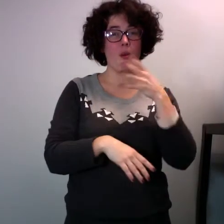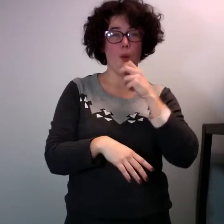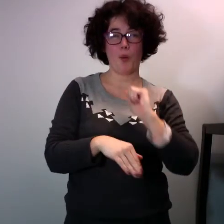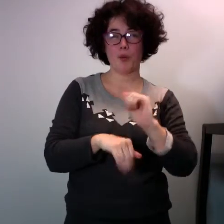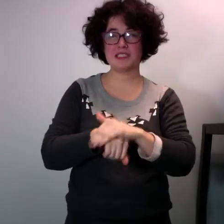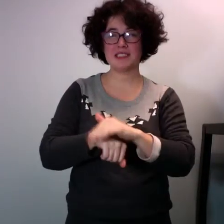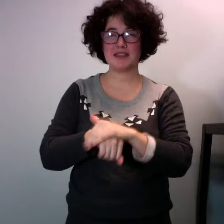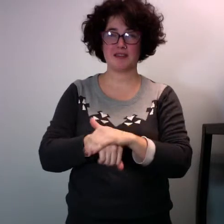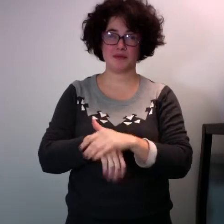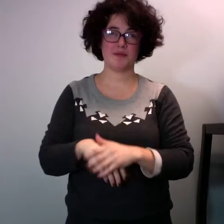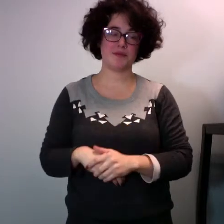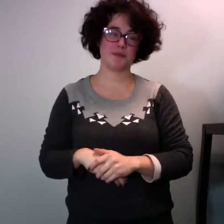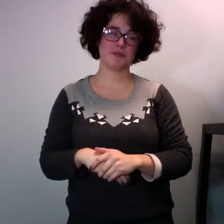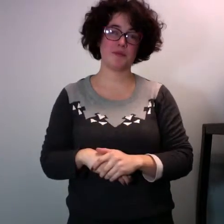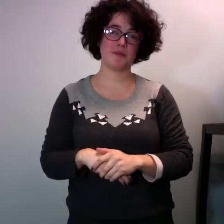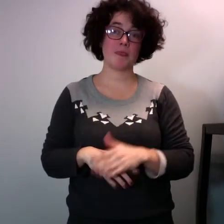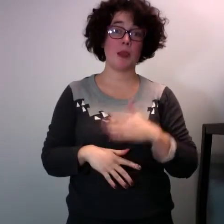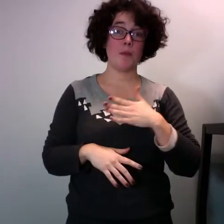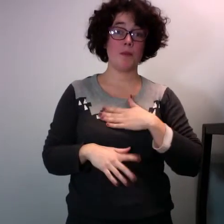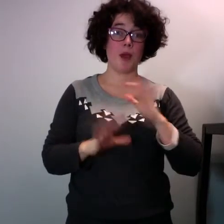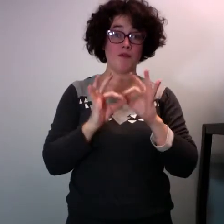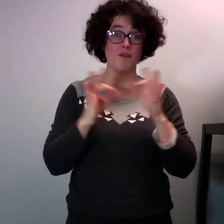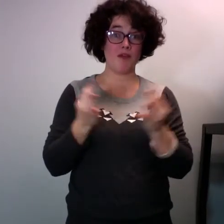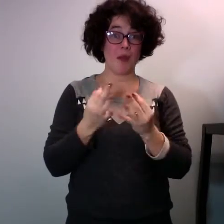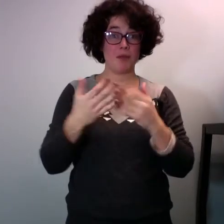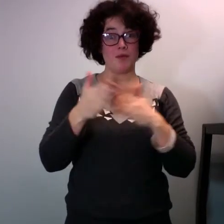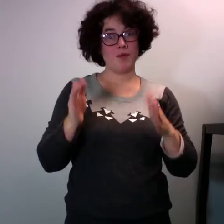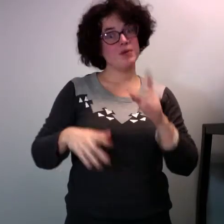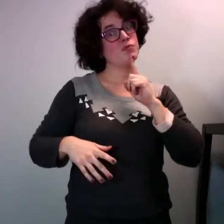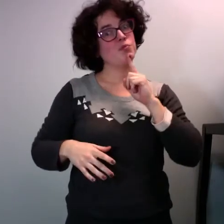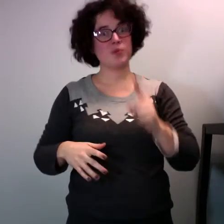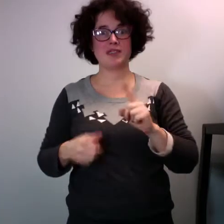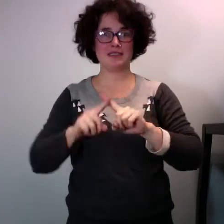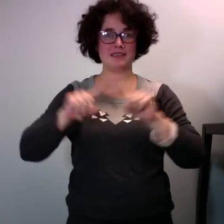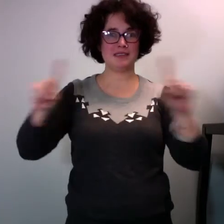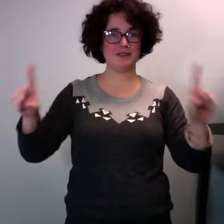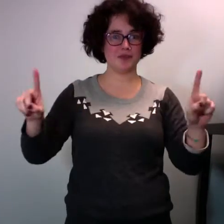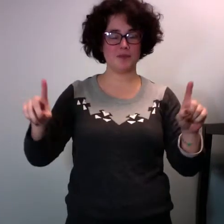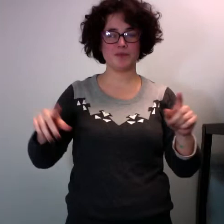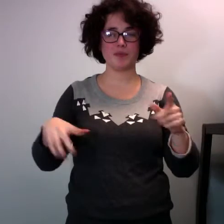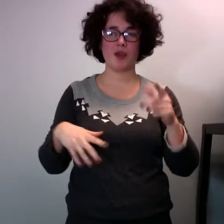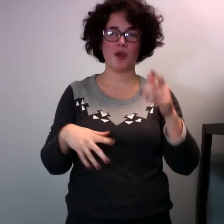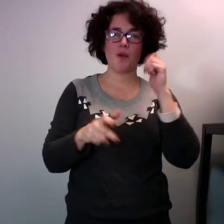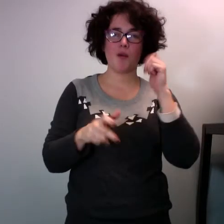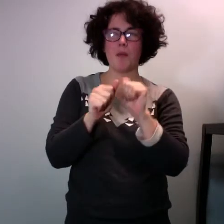Now, my family room, which is very, very different, reminds a lot of people of a British pub.